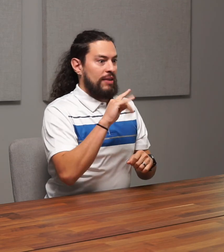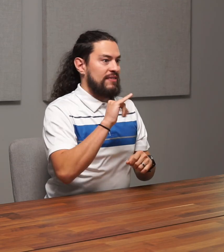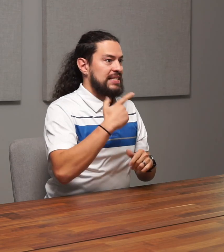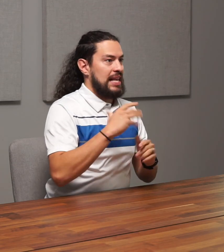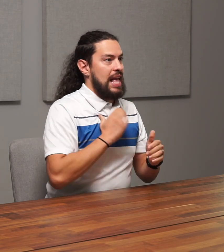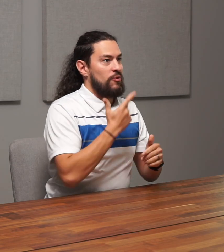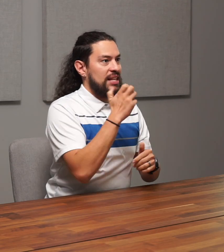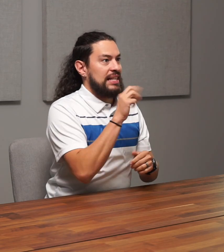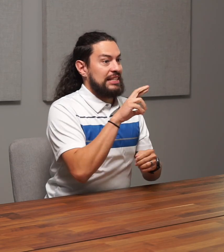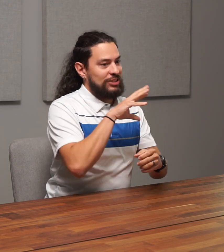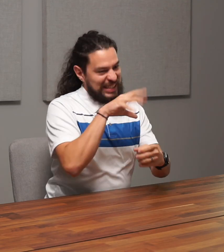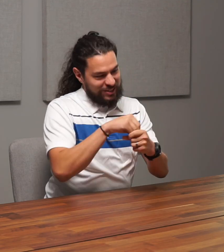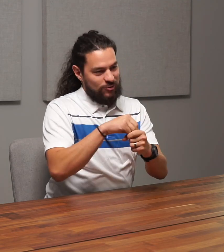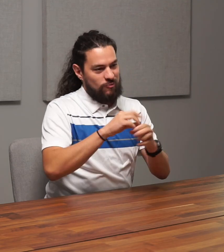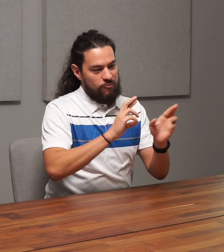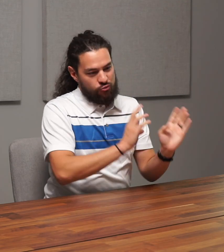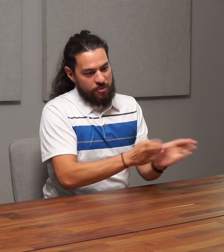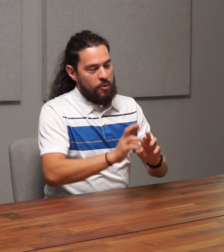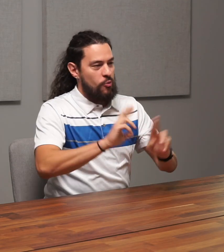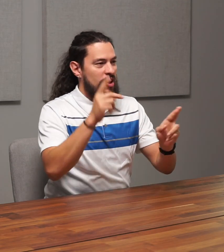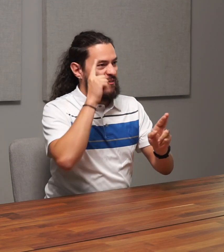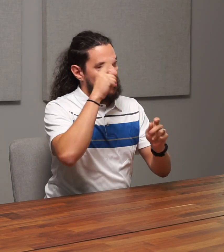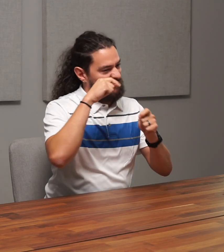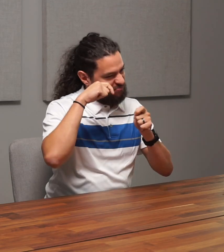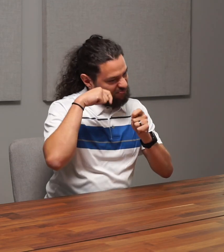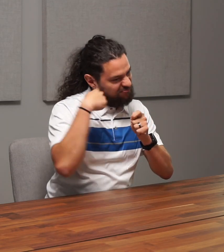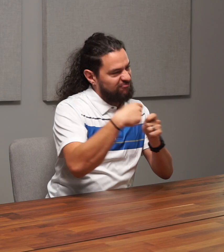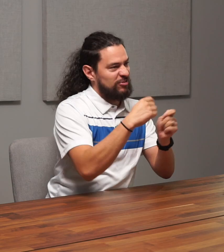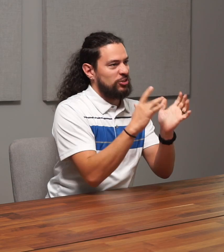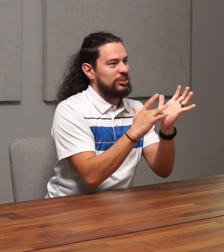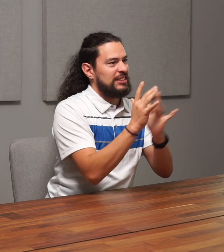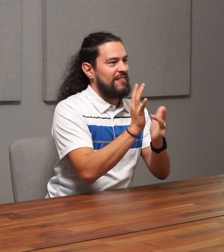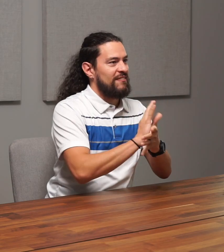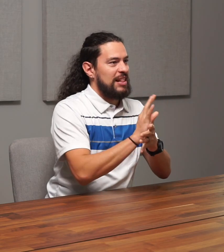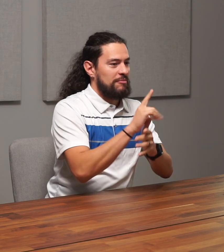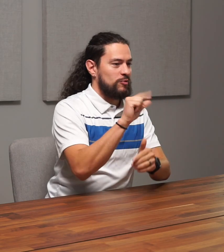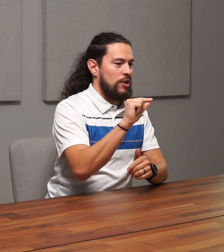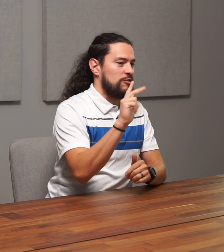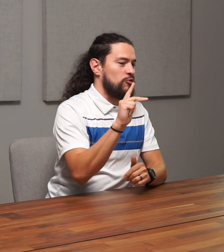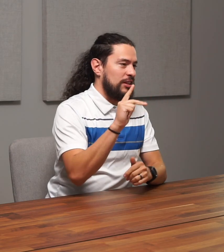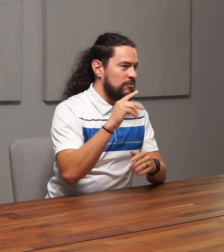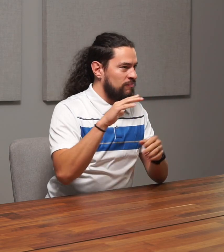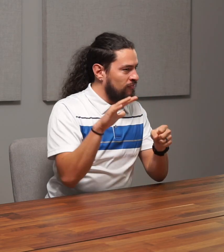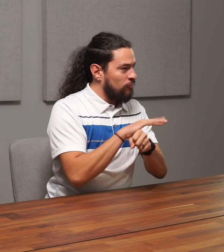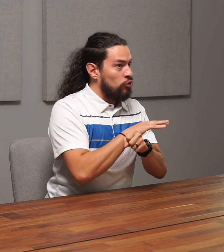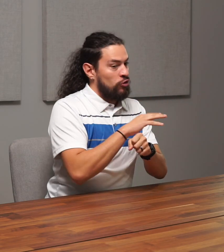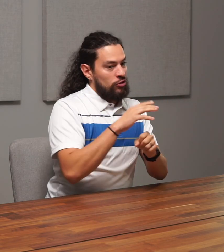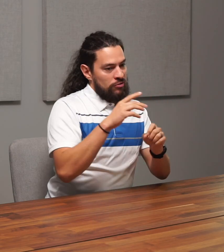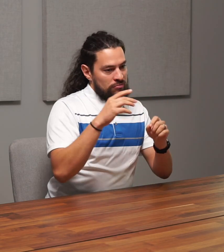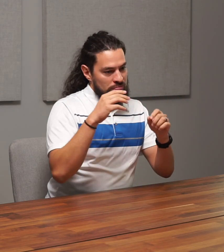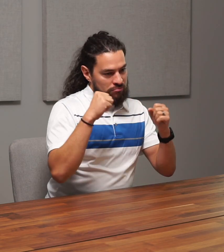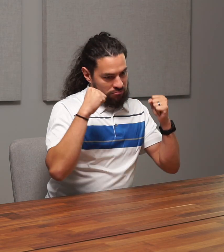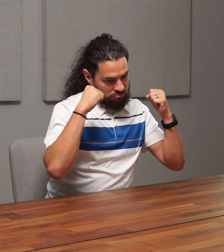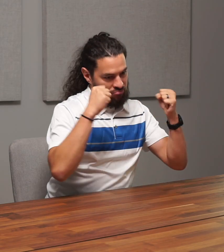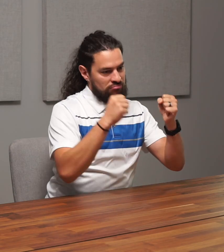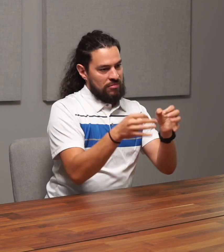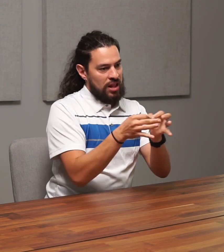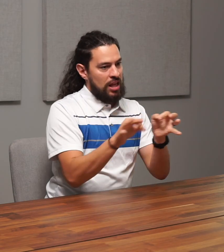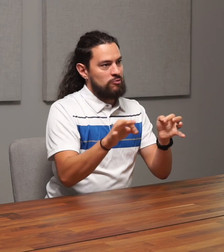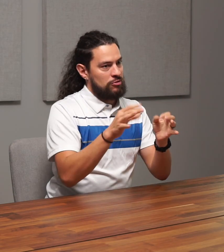filming we are right now preparing for the jesus film and that is going to be a film we're starting in 2023 that it's going to be